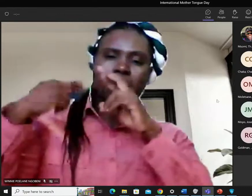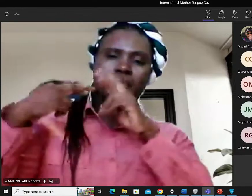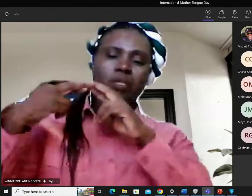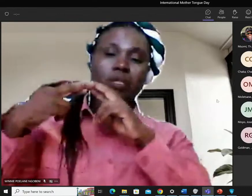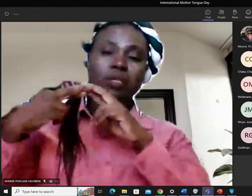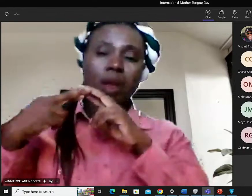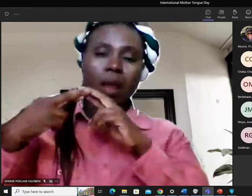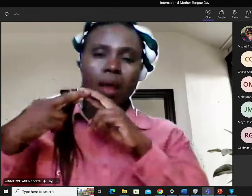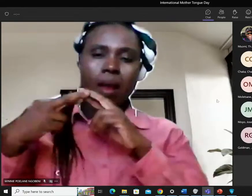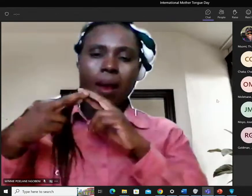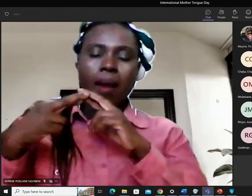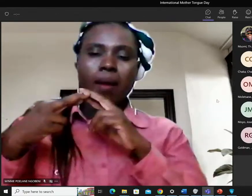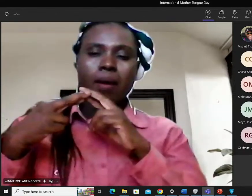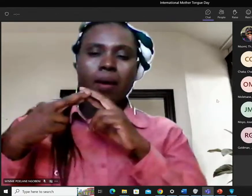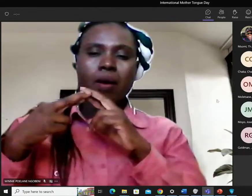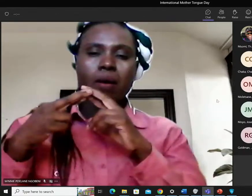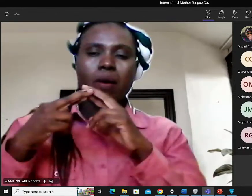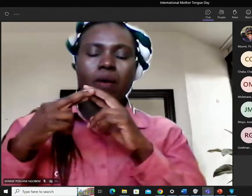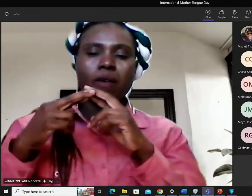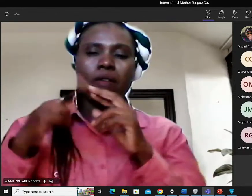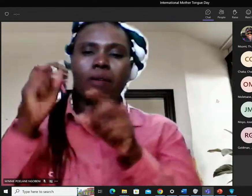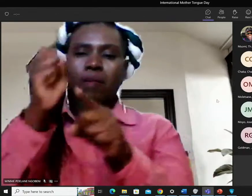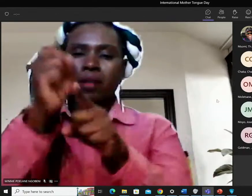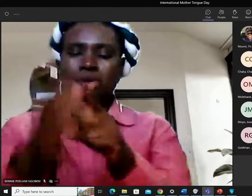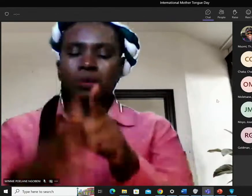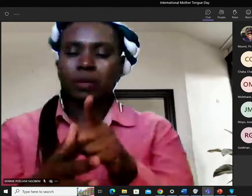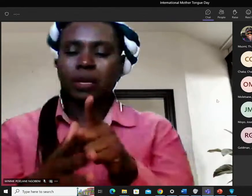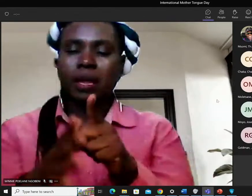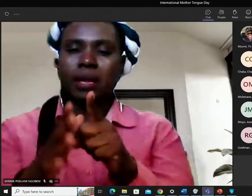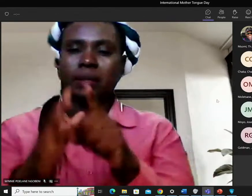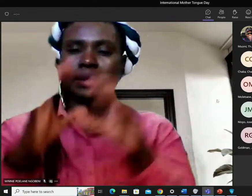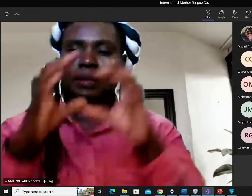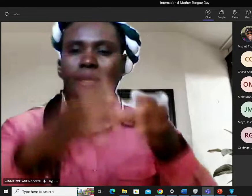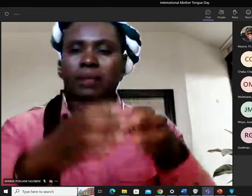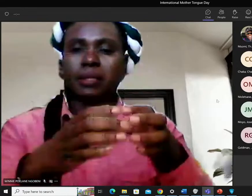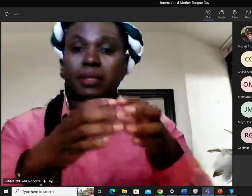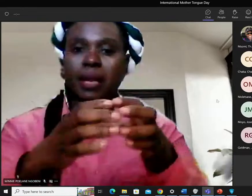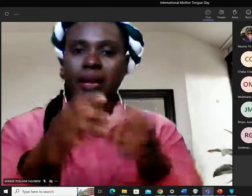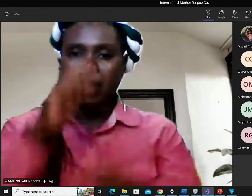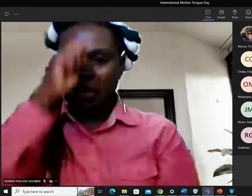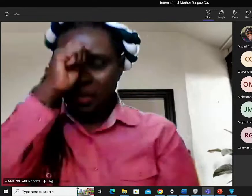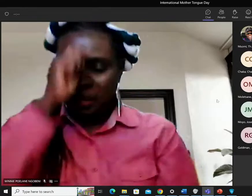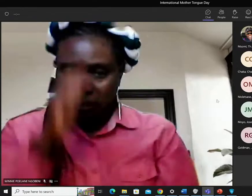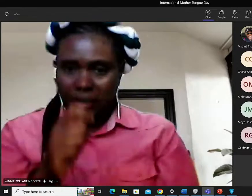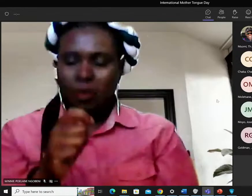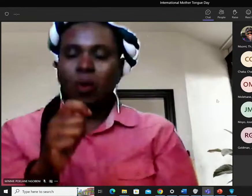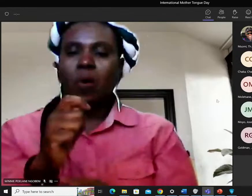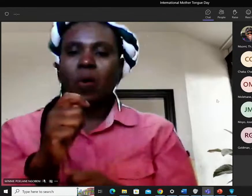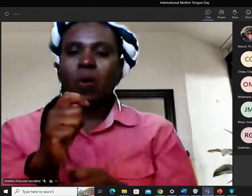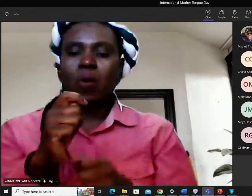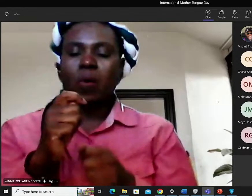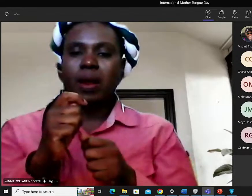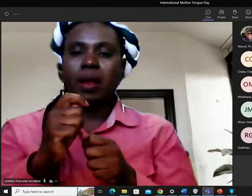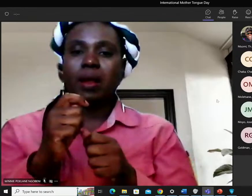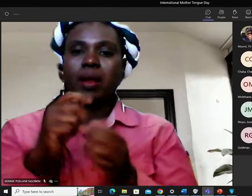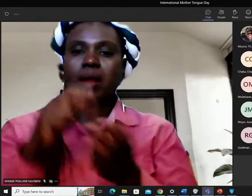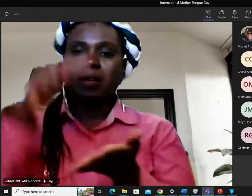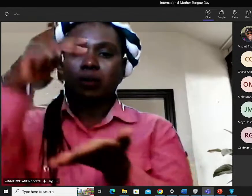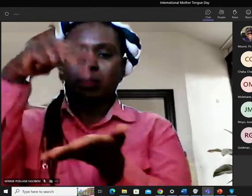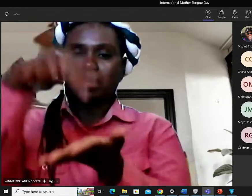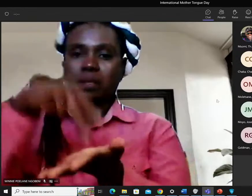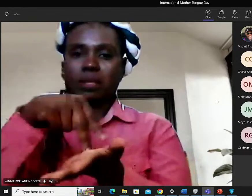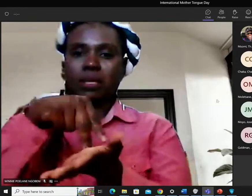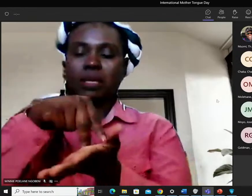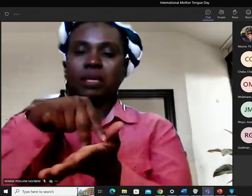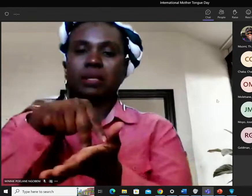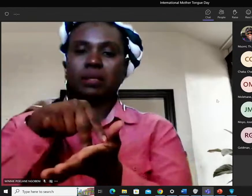National Student Representative Council. It is an honor and a great privilege to stand in